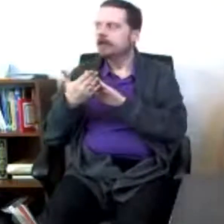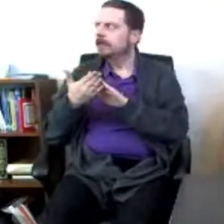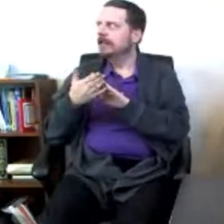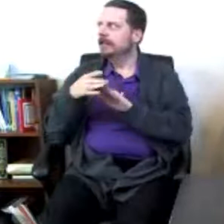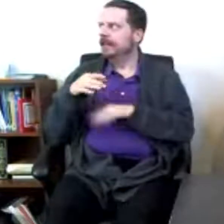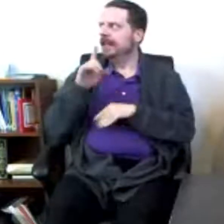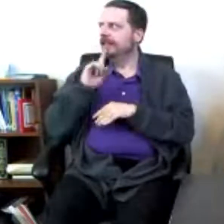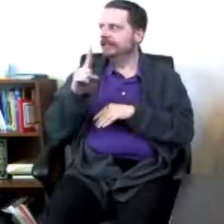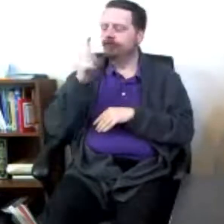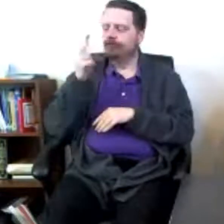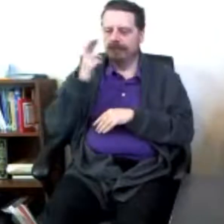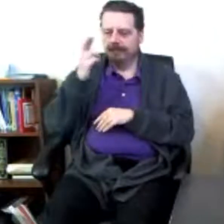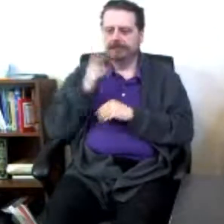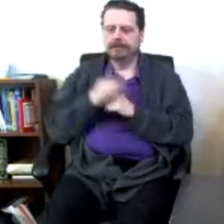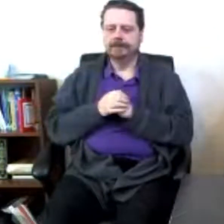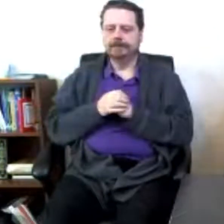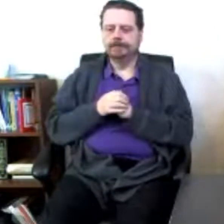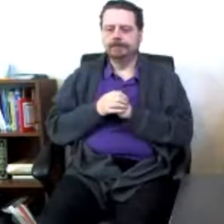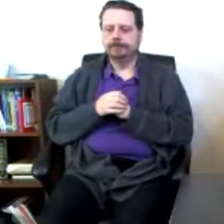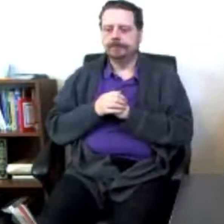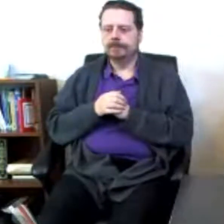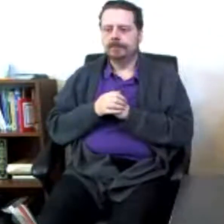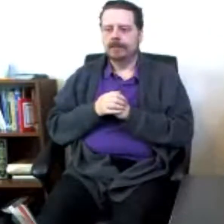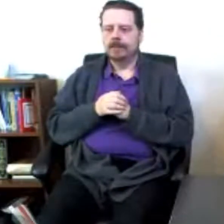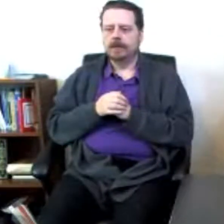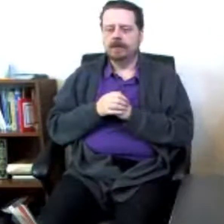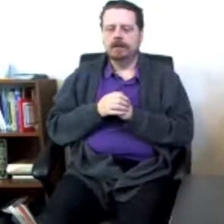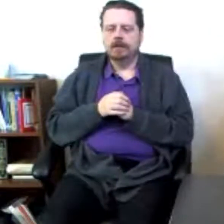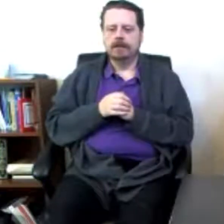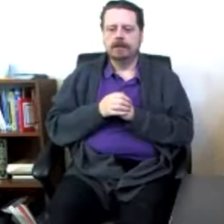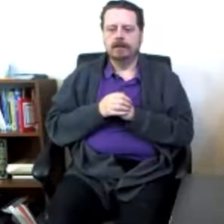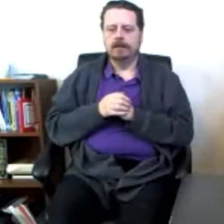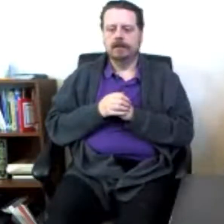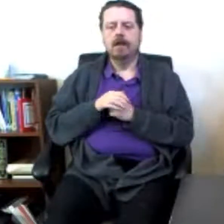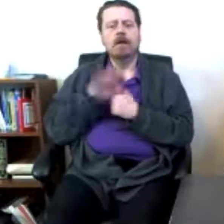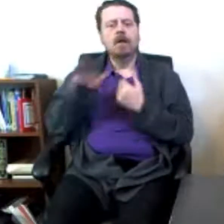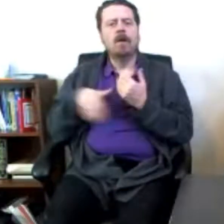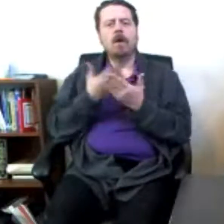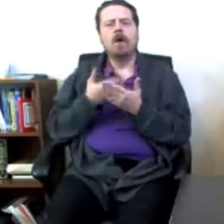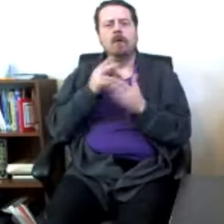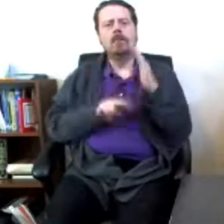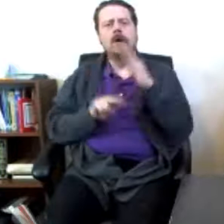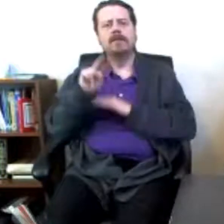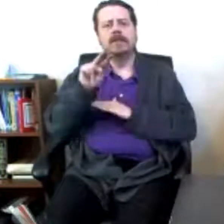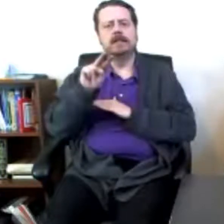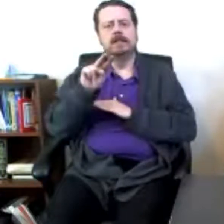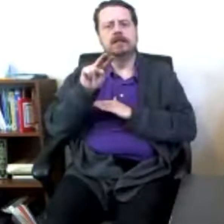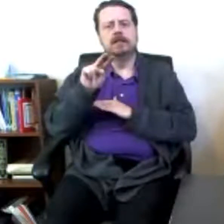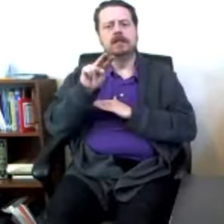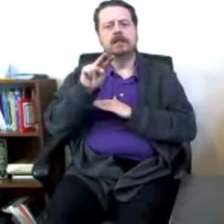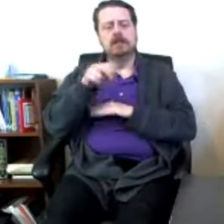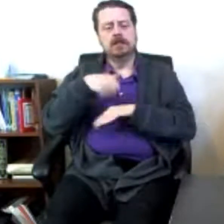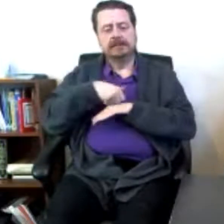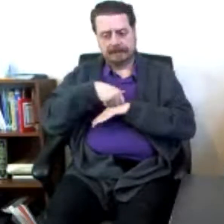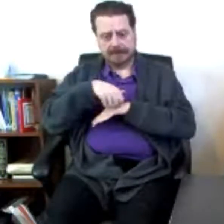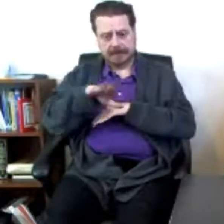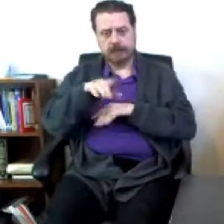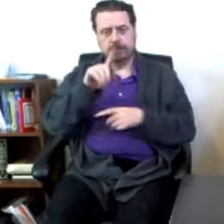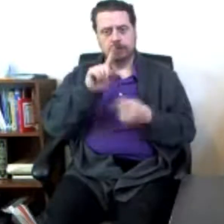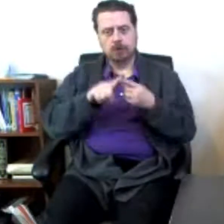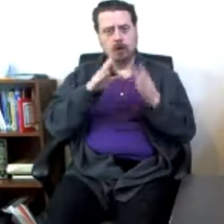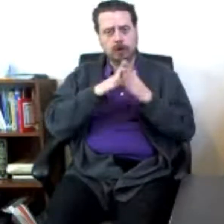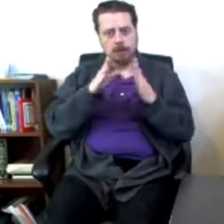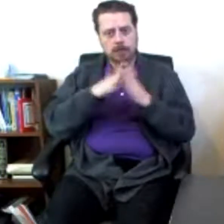communities. And does this mean that all prophets are sent to their respective communities?